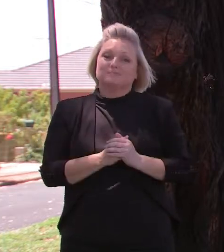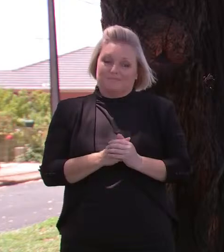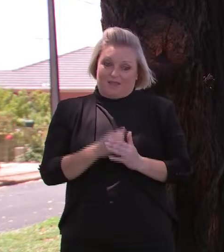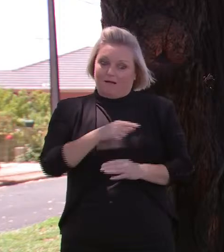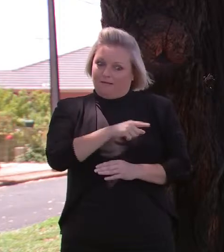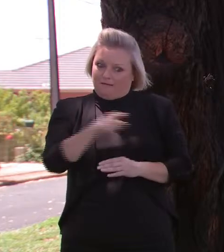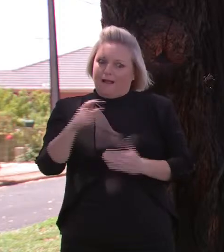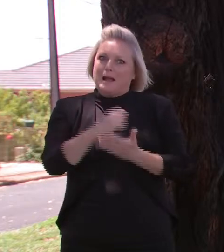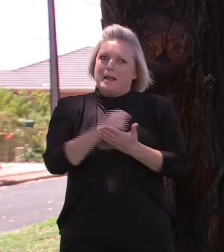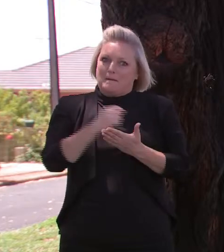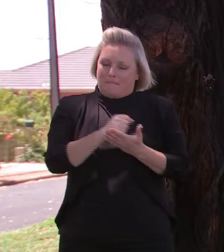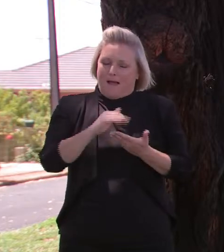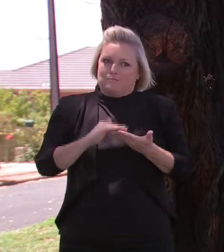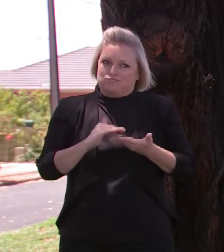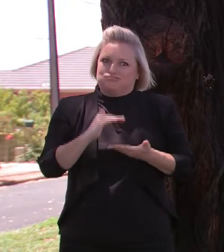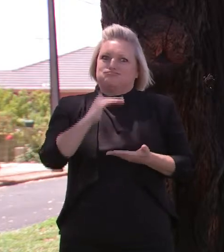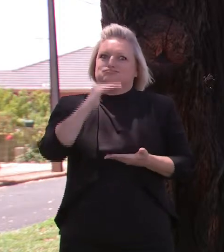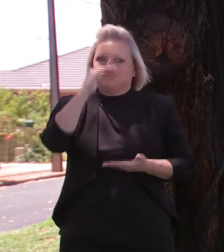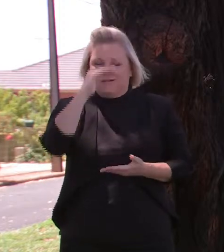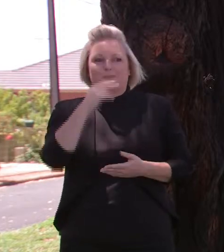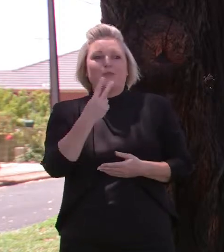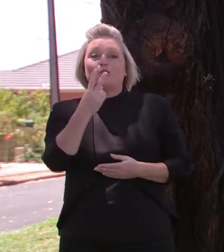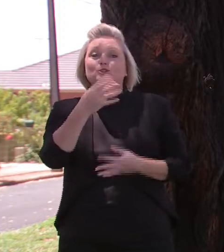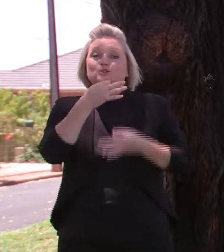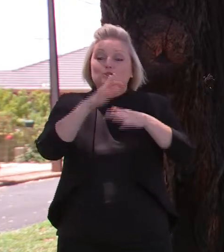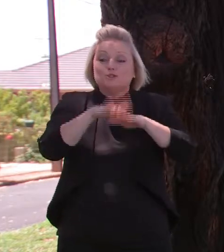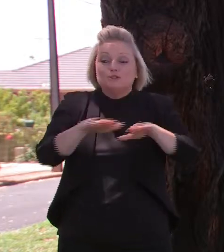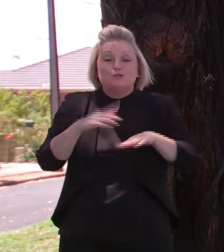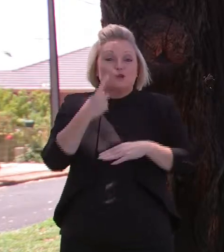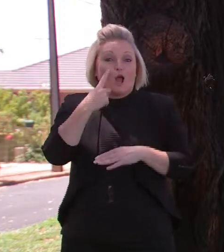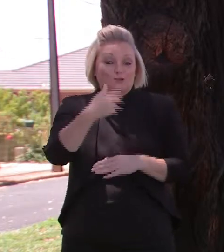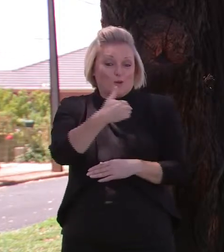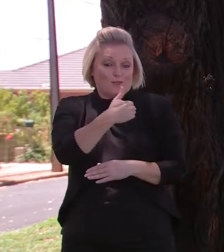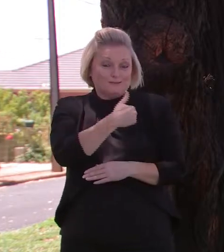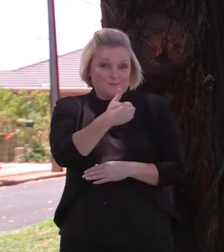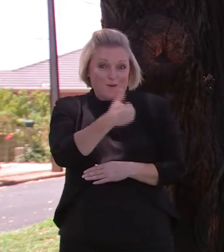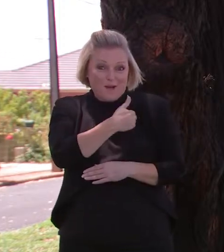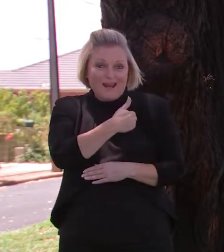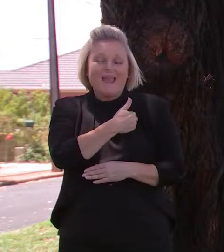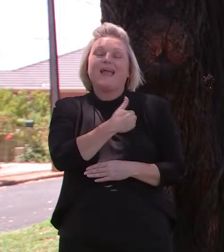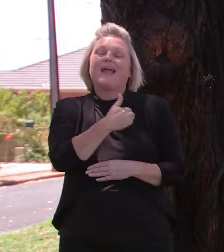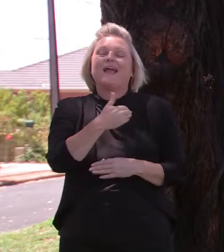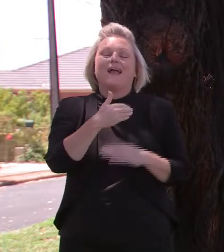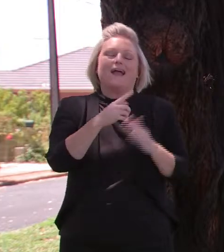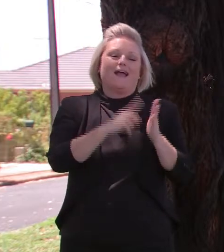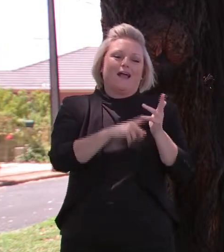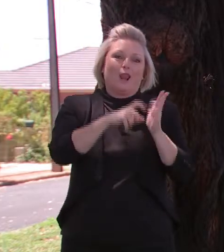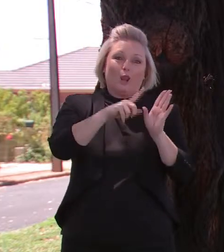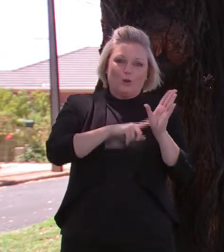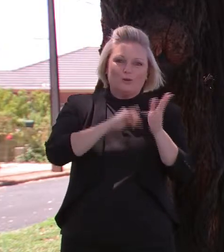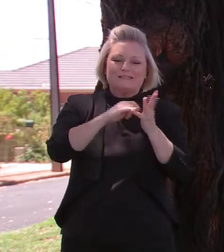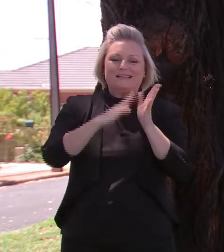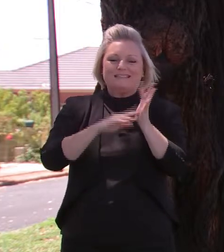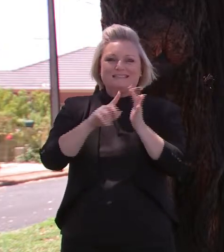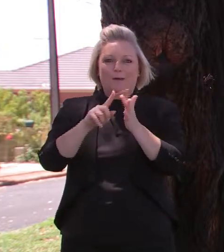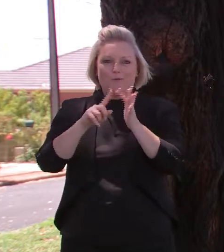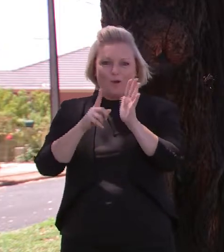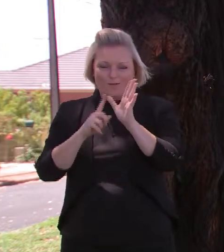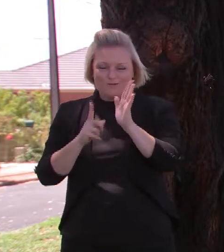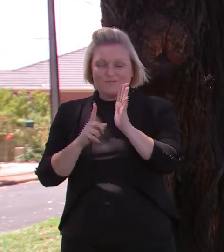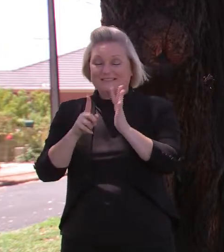had their shots. They said it didn't hurt a bit. I don't know about you guys, but when I was younger, the needles were a lot bigger than they are